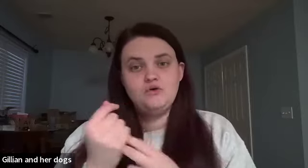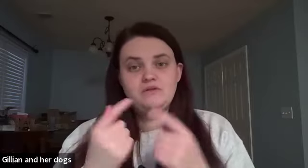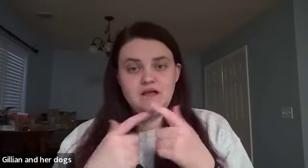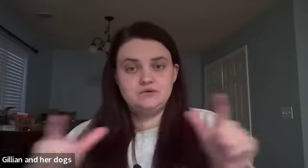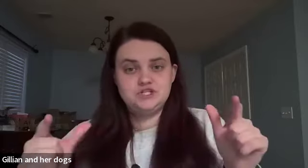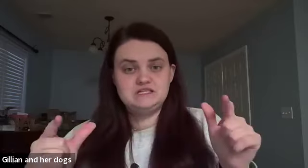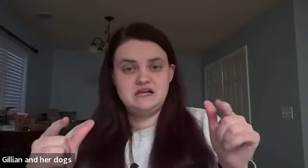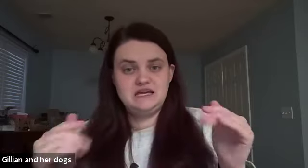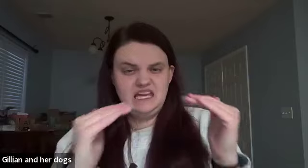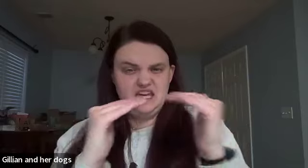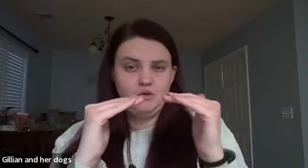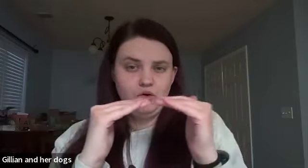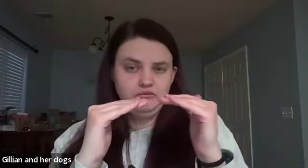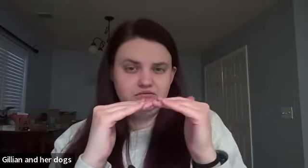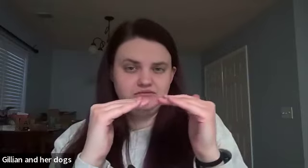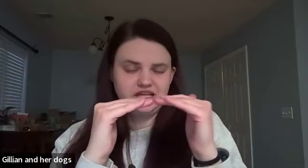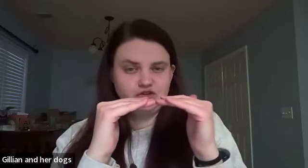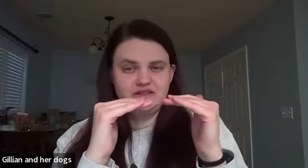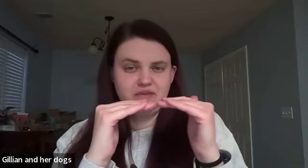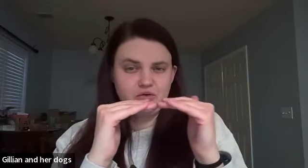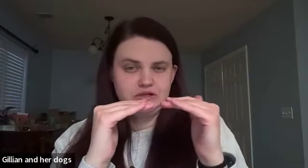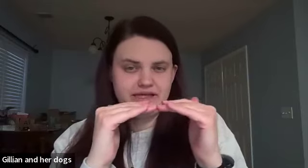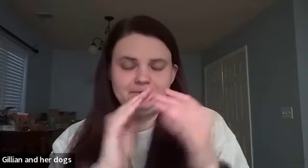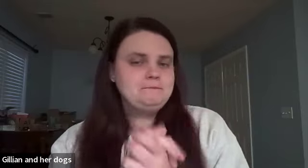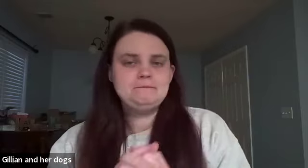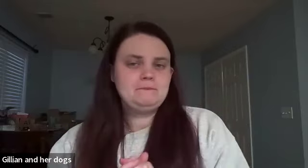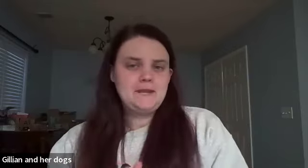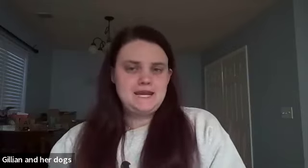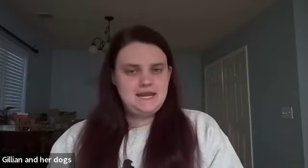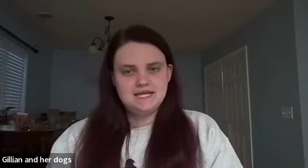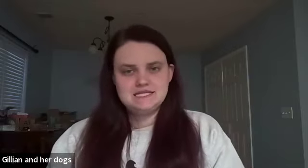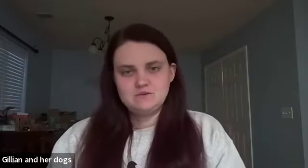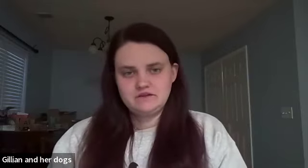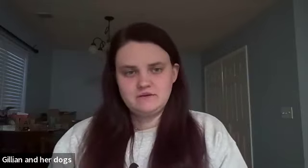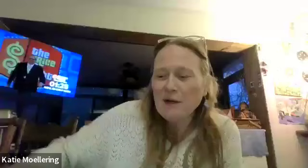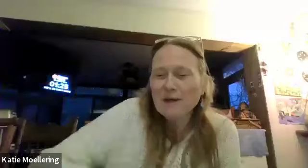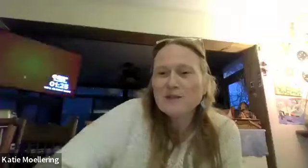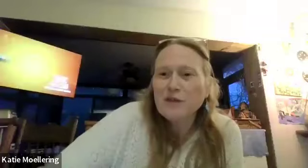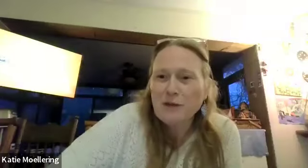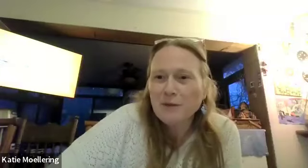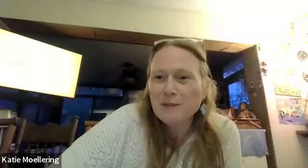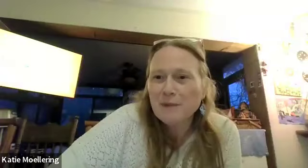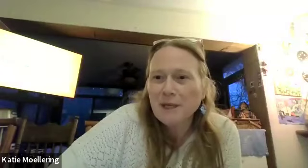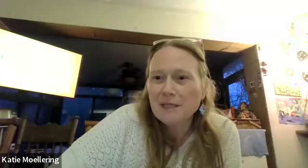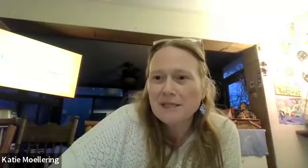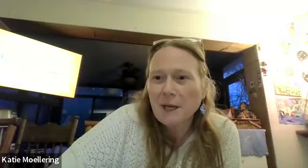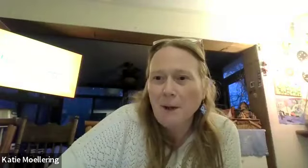both languages like equal, like treating them equally. I No, it think the doesn't. reason it works for you is because